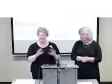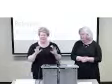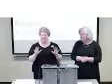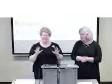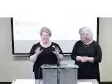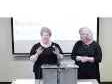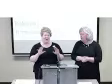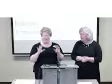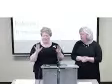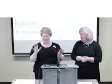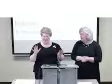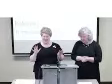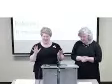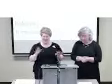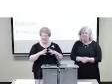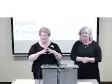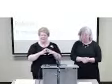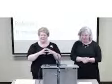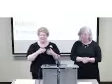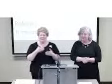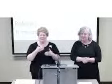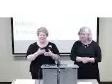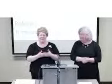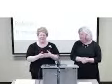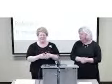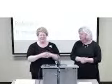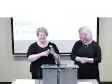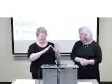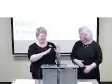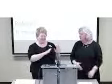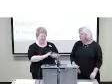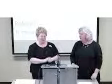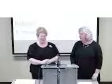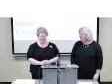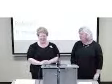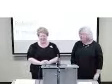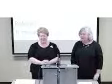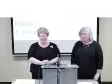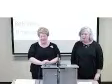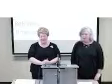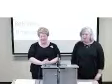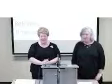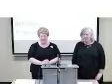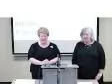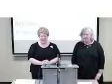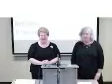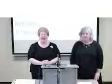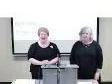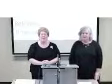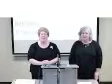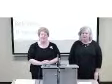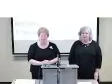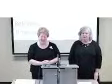is helpful for all walks of life so specific enough like dr waltrip said a lot of times students will say